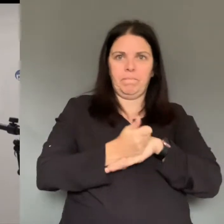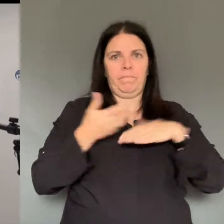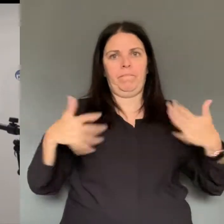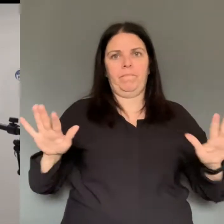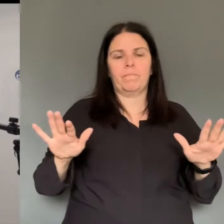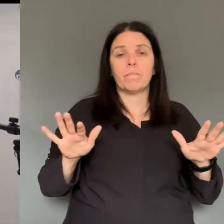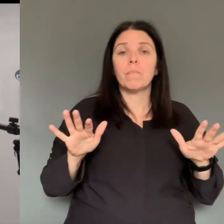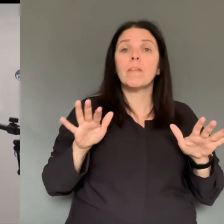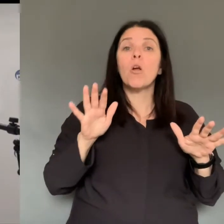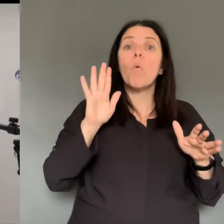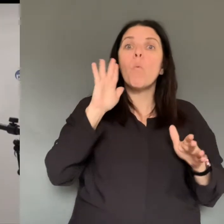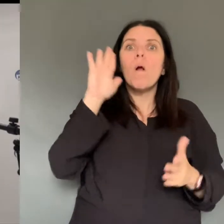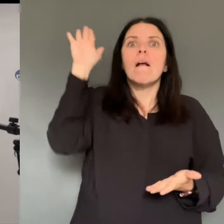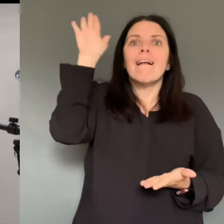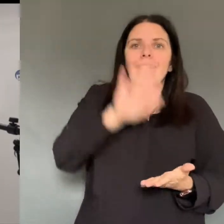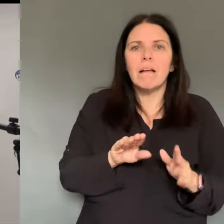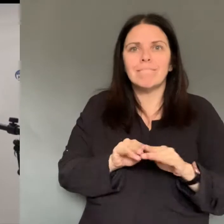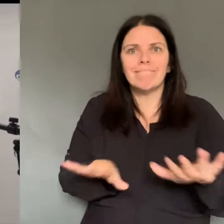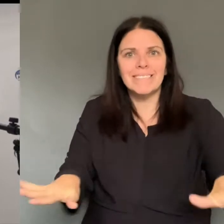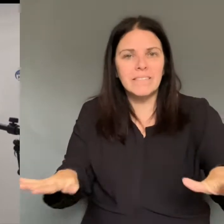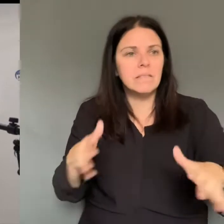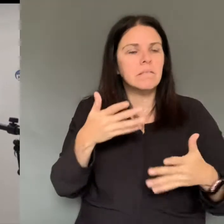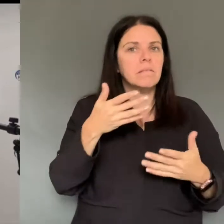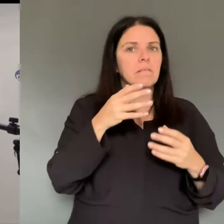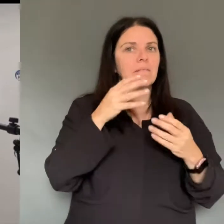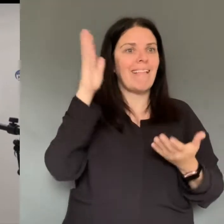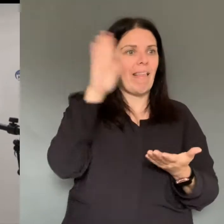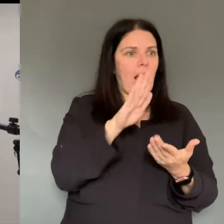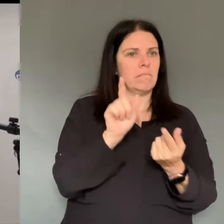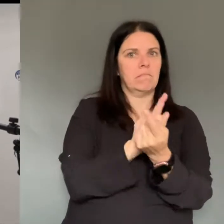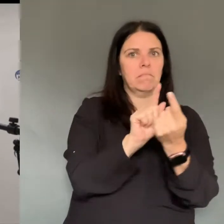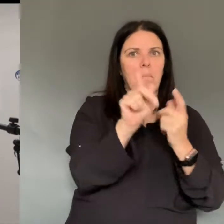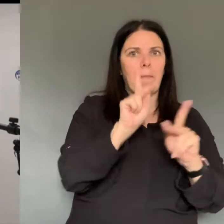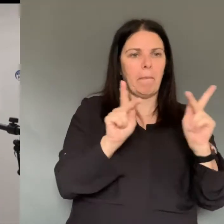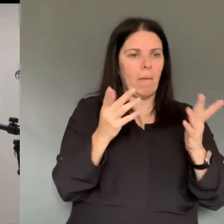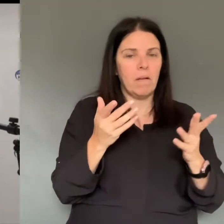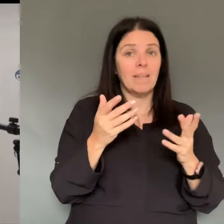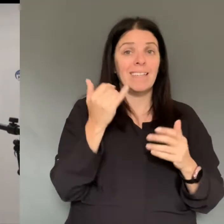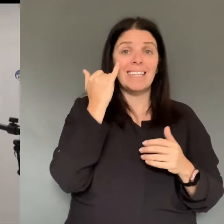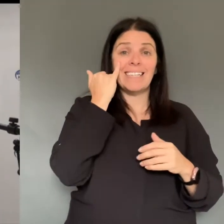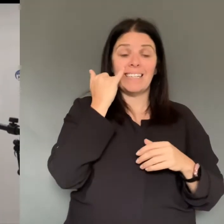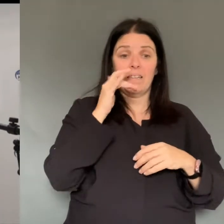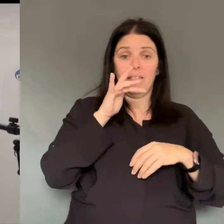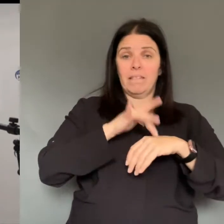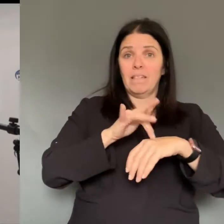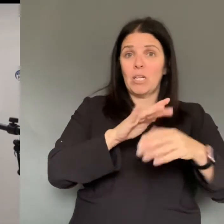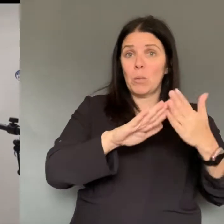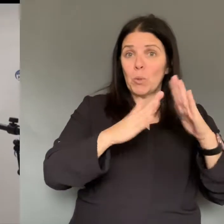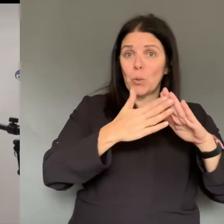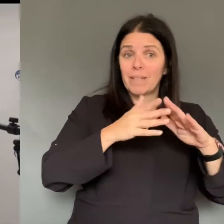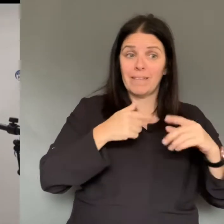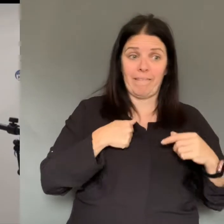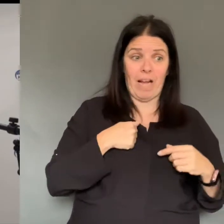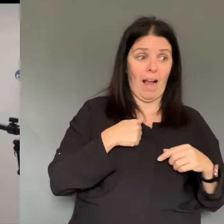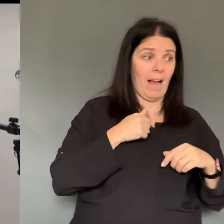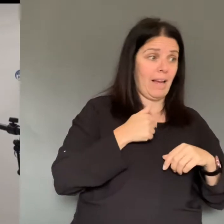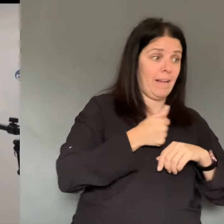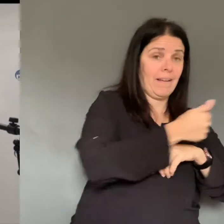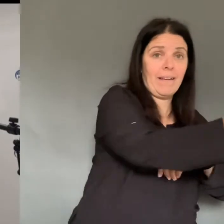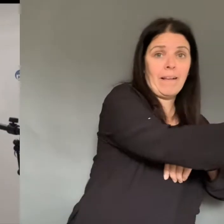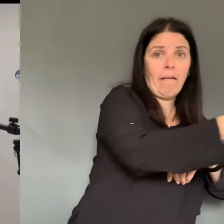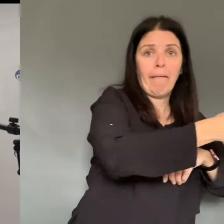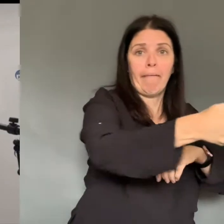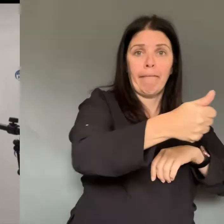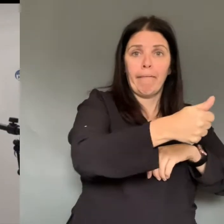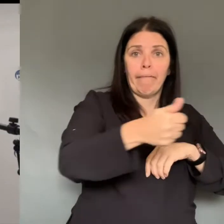together, whether it's Michigan, whether it's us, we are all in this together. Anything that goes wrong in Michigan, it has an impact on us. Anything that goes wrong here, it'll have